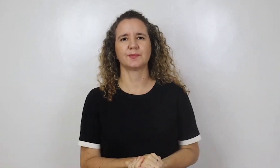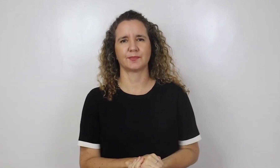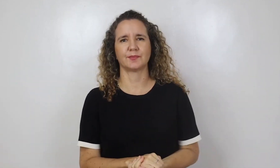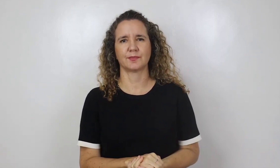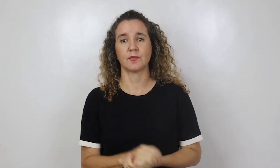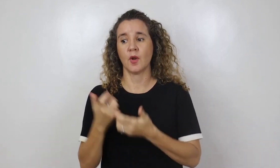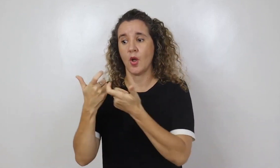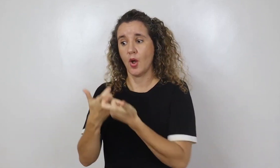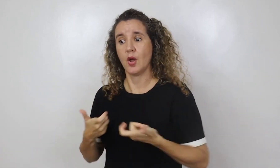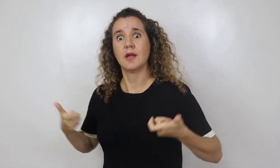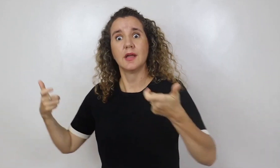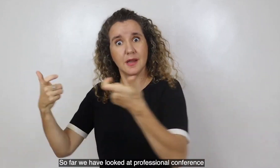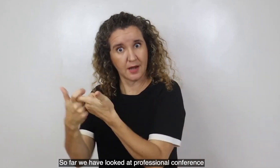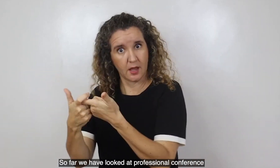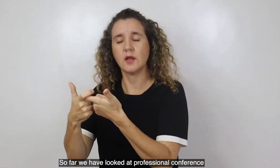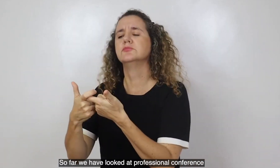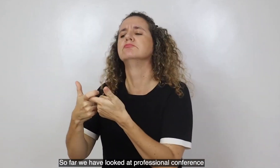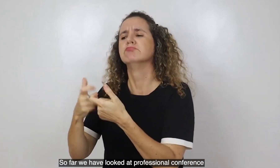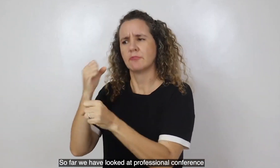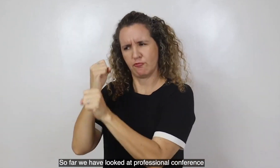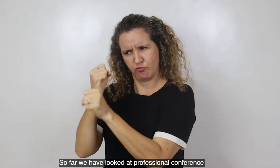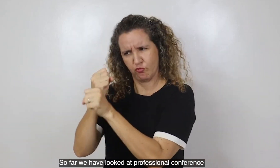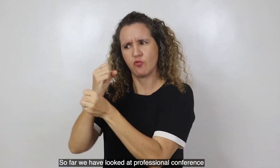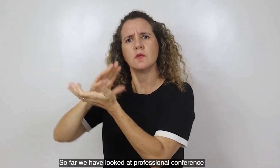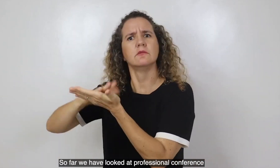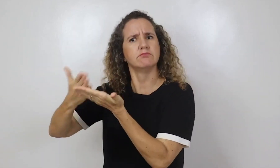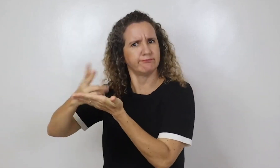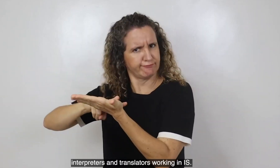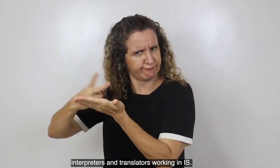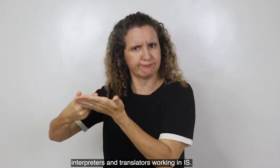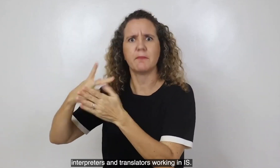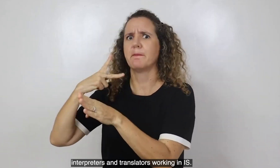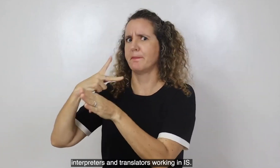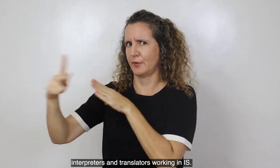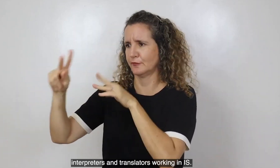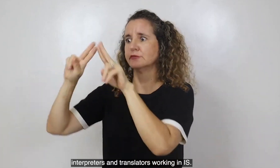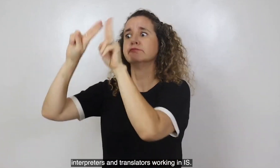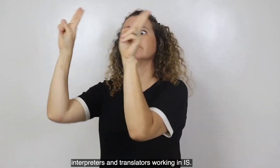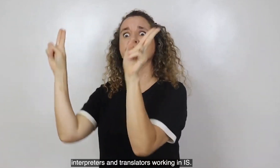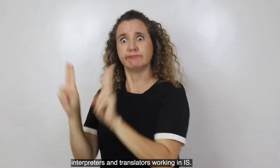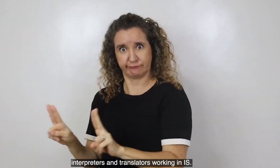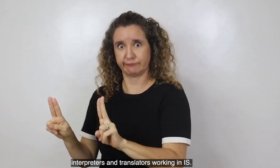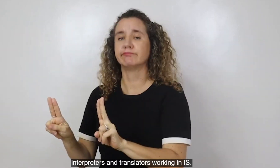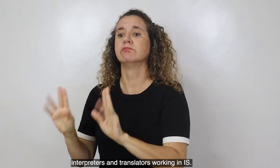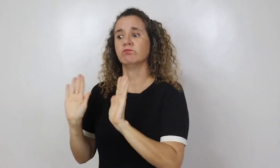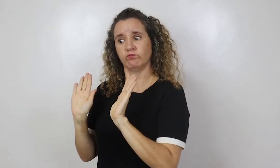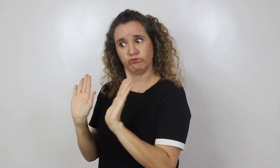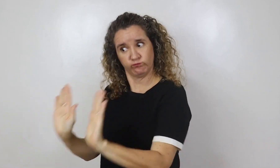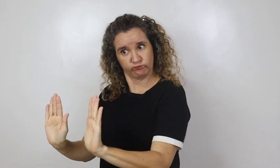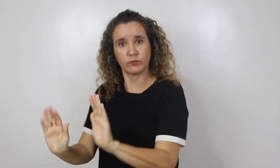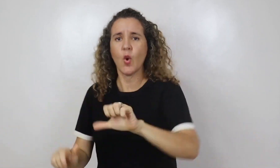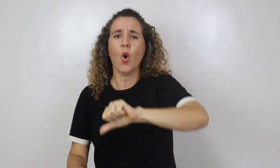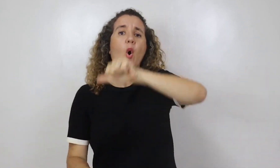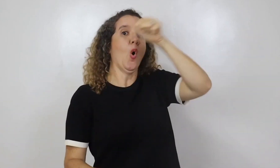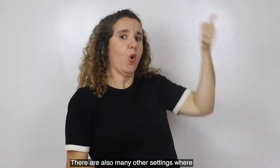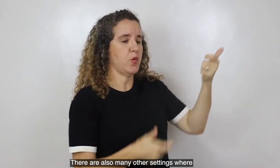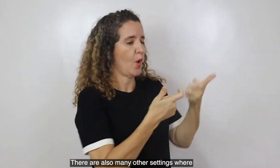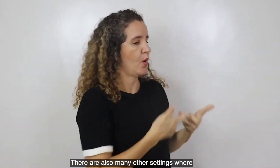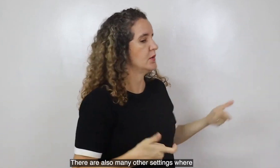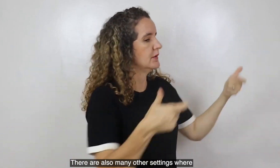So far, we have looked at professional conference interpreters and translators working in IS. There are so